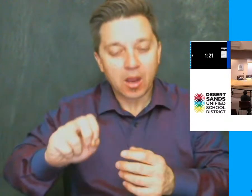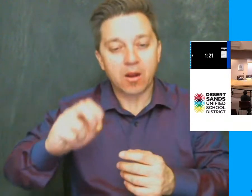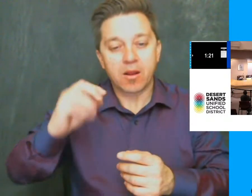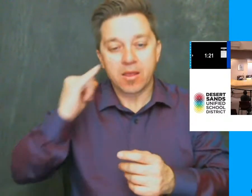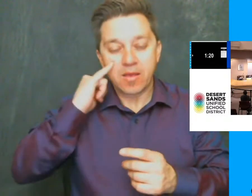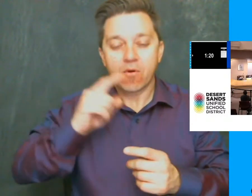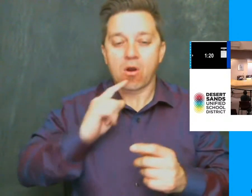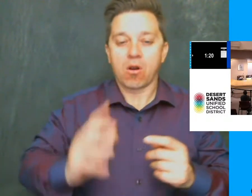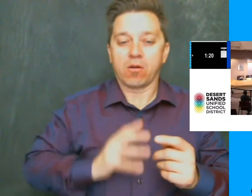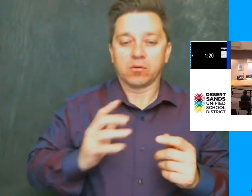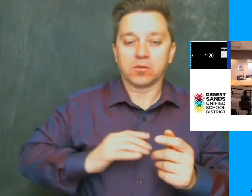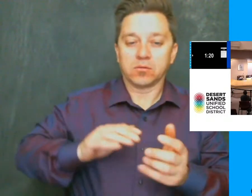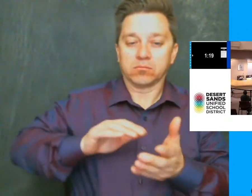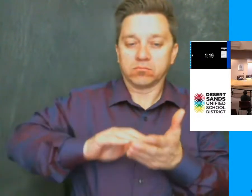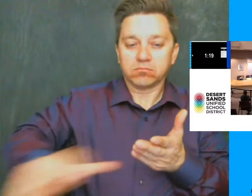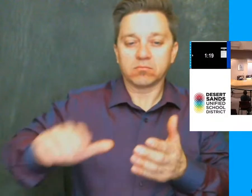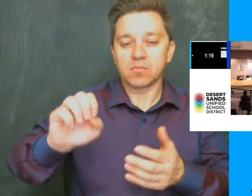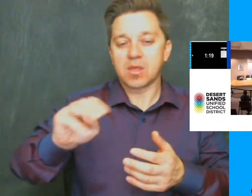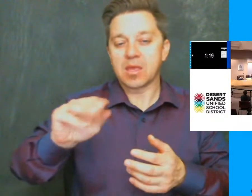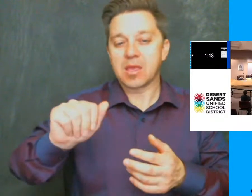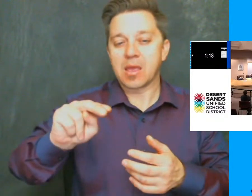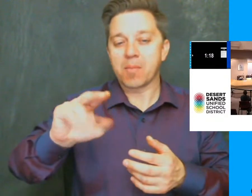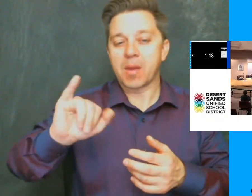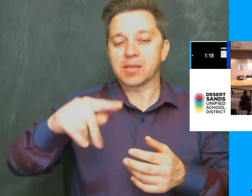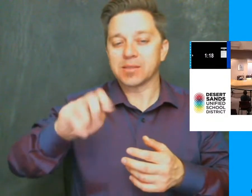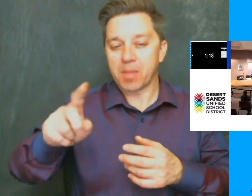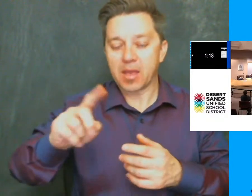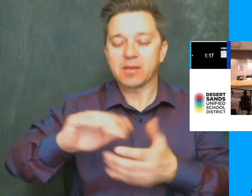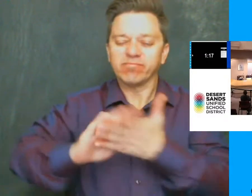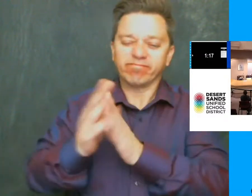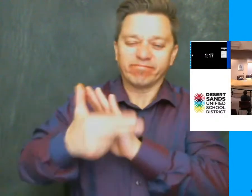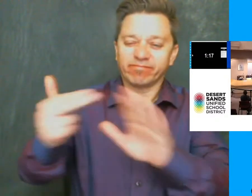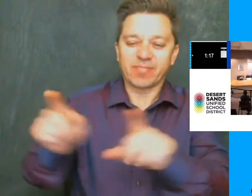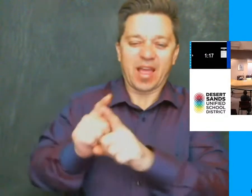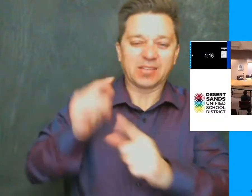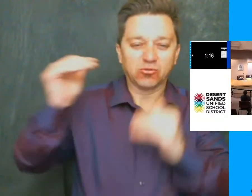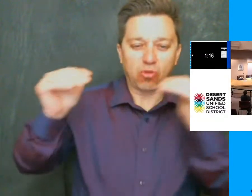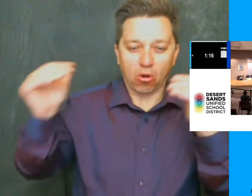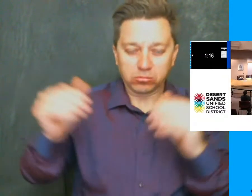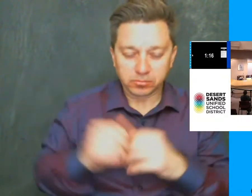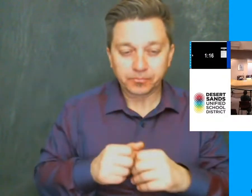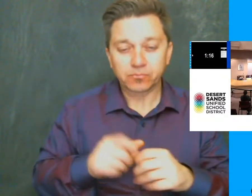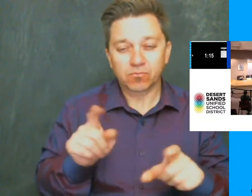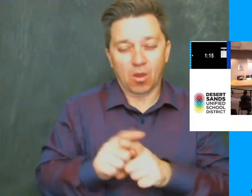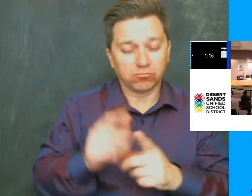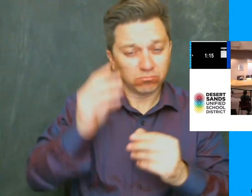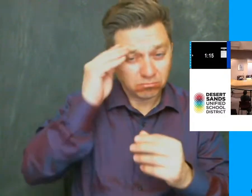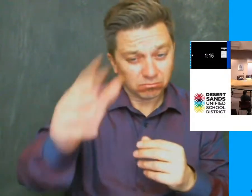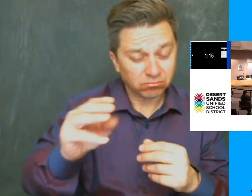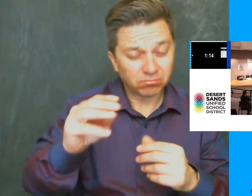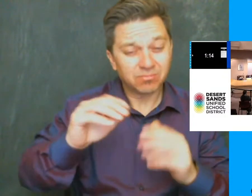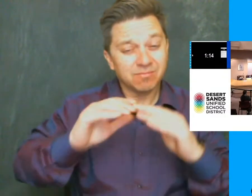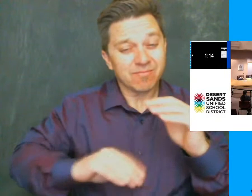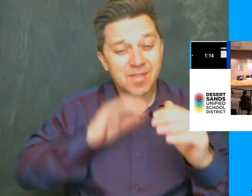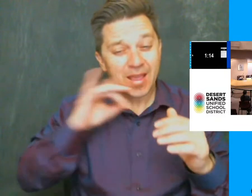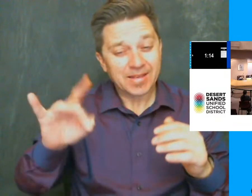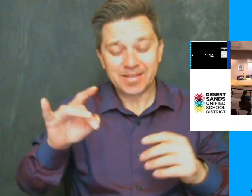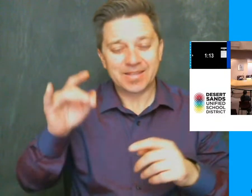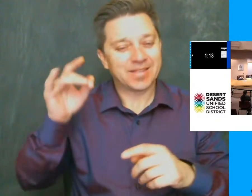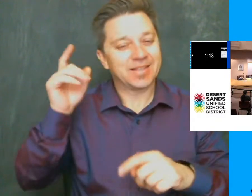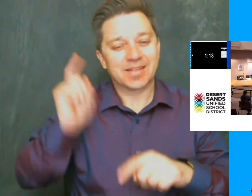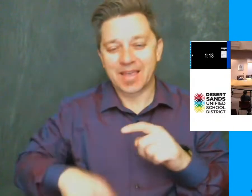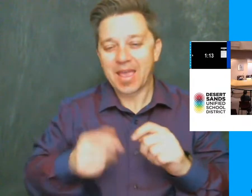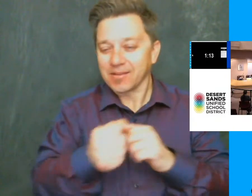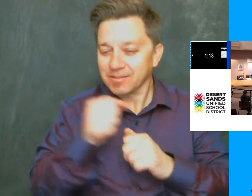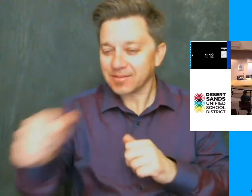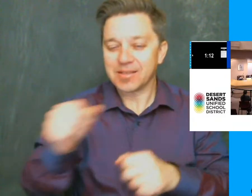emancipated pursuant to Family Code 6922. It is also important to inform you that a minor child cannot be entered into a clinical